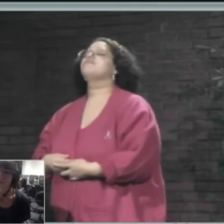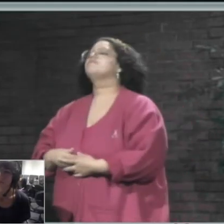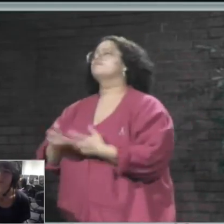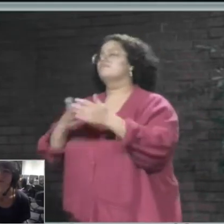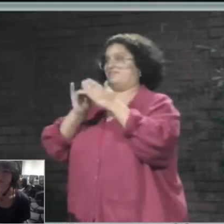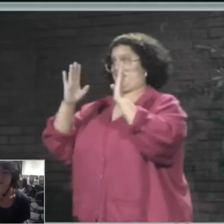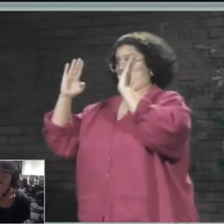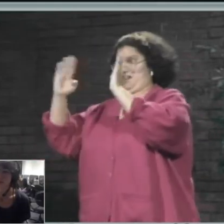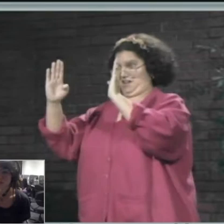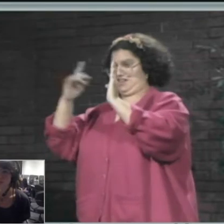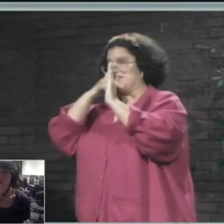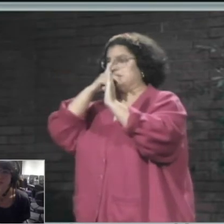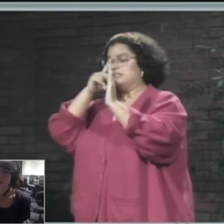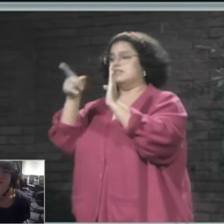If you do that, you should be able to live